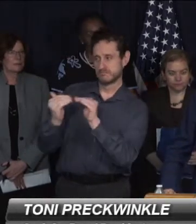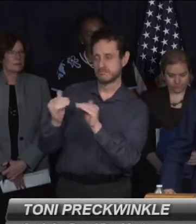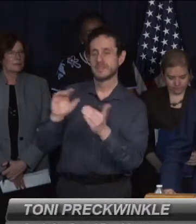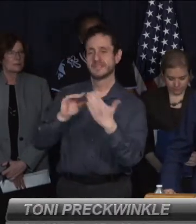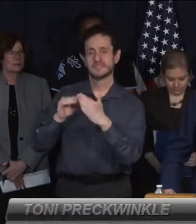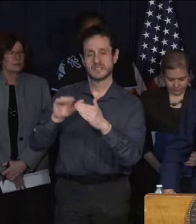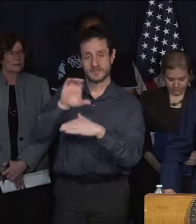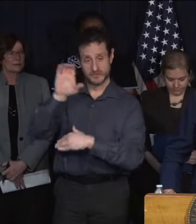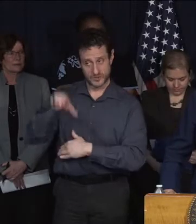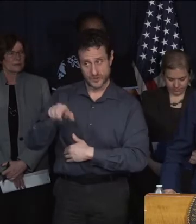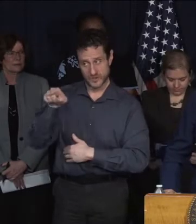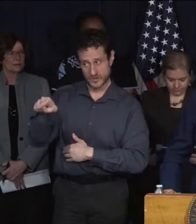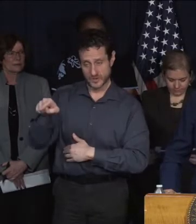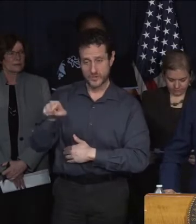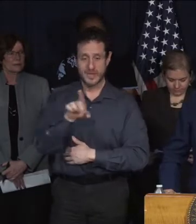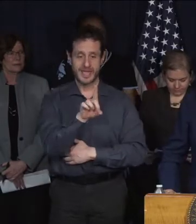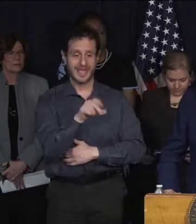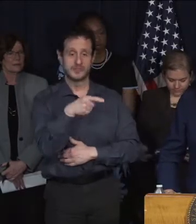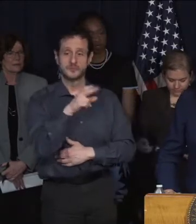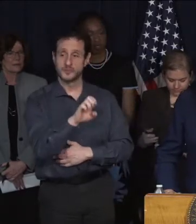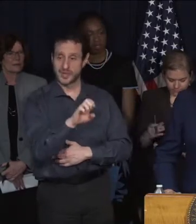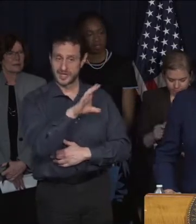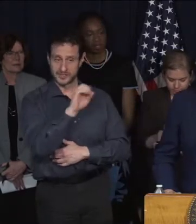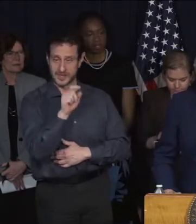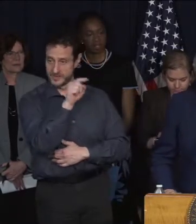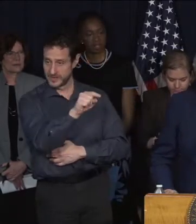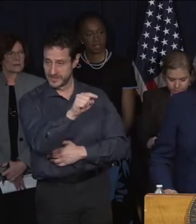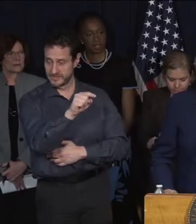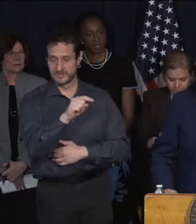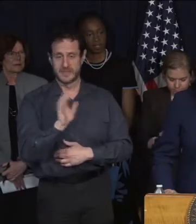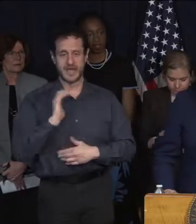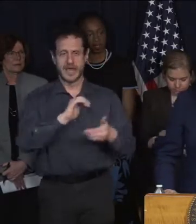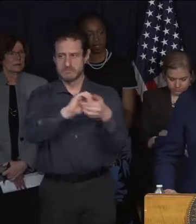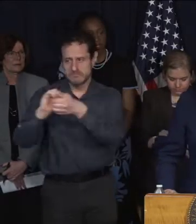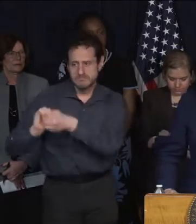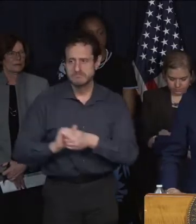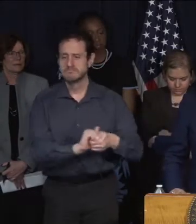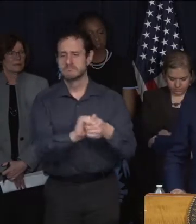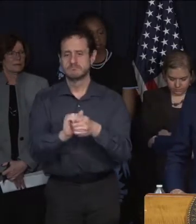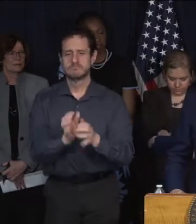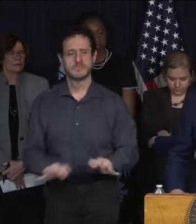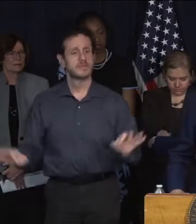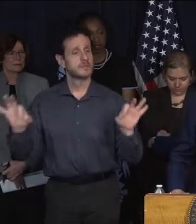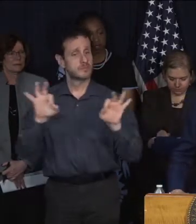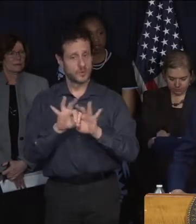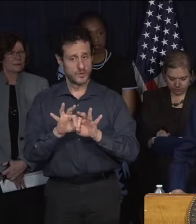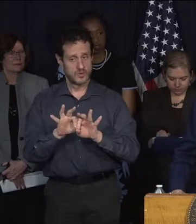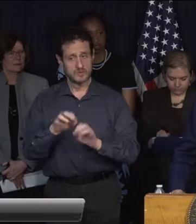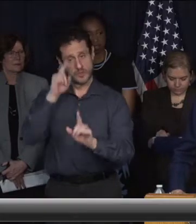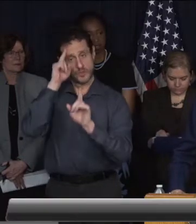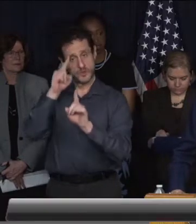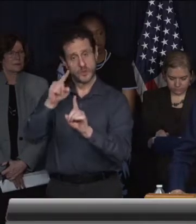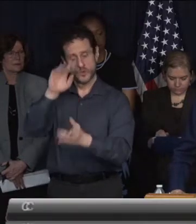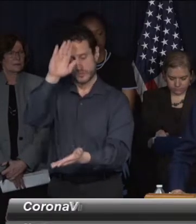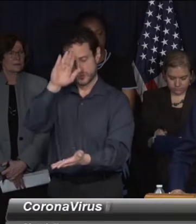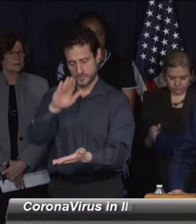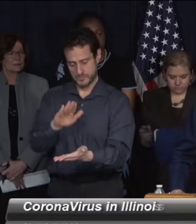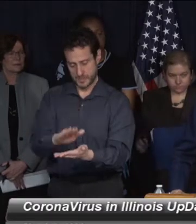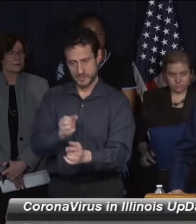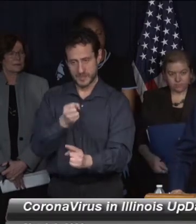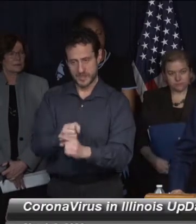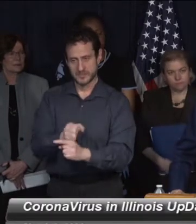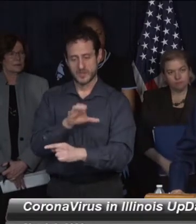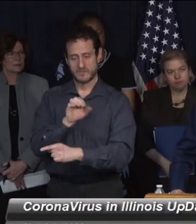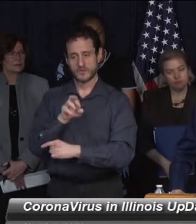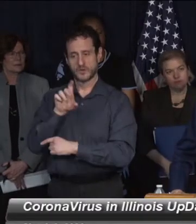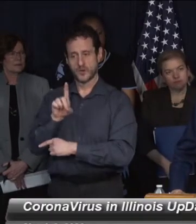Chicago and DuPage County. Our collaboration is vital as we work to minimize the impact of